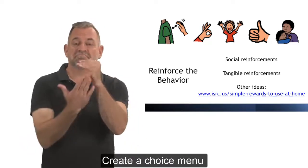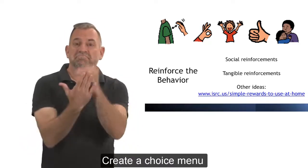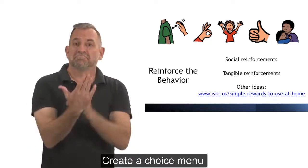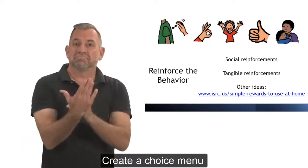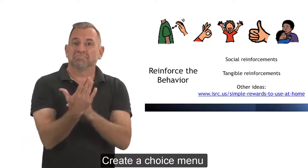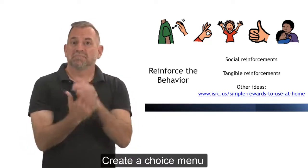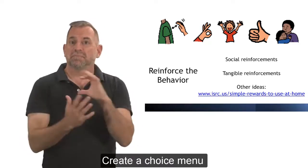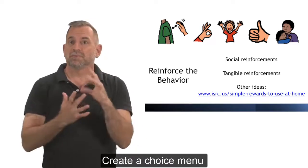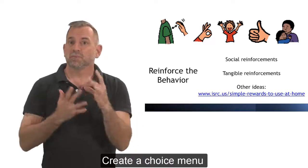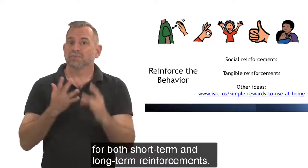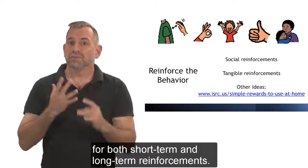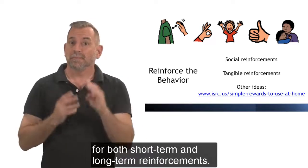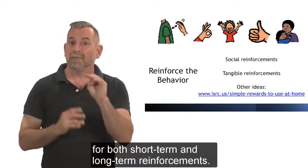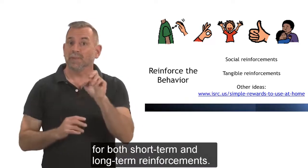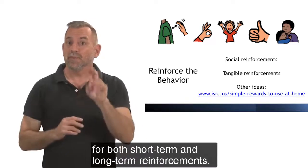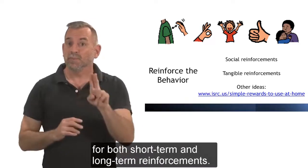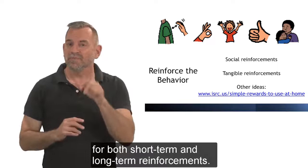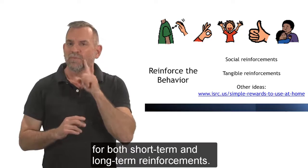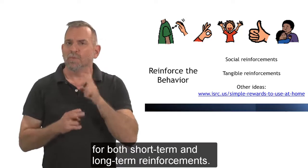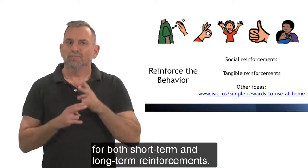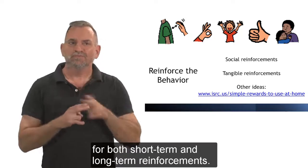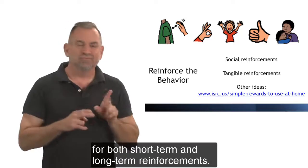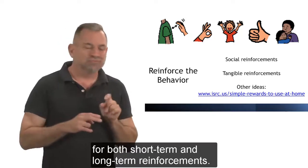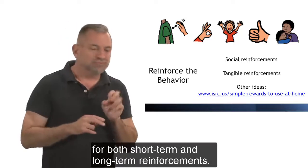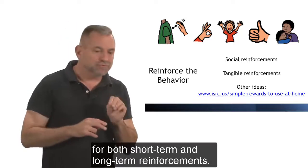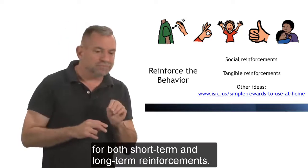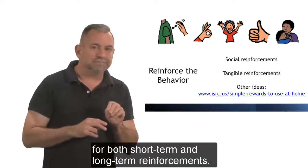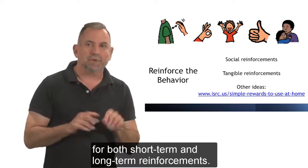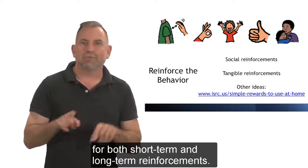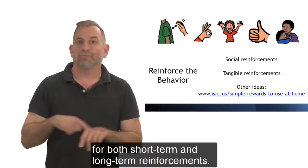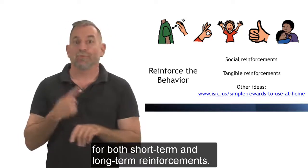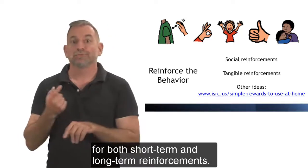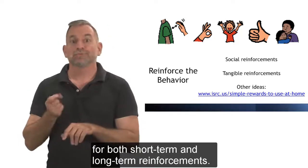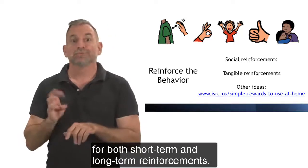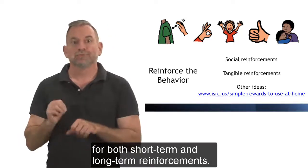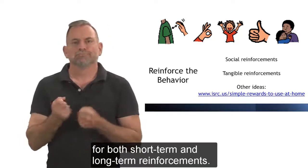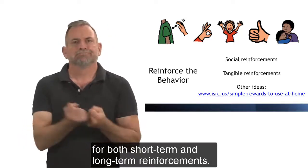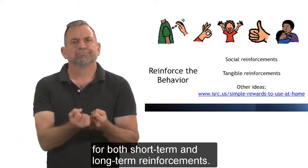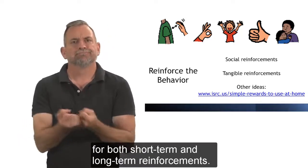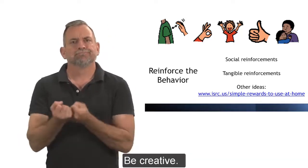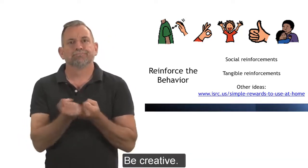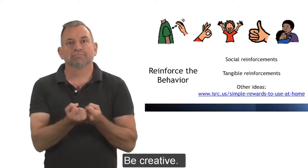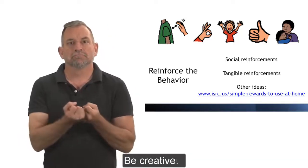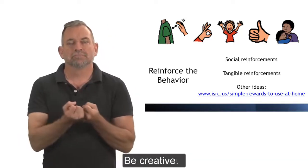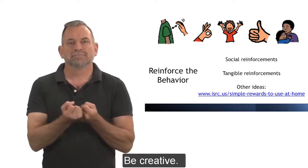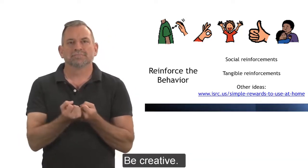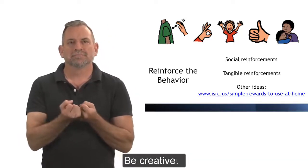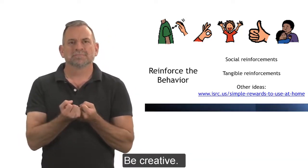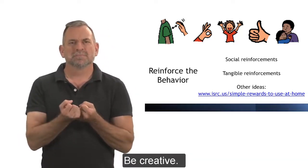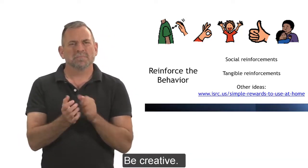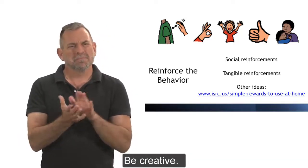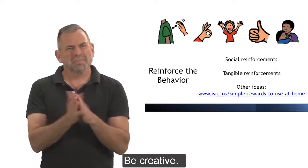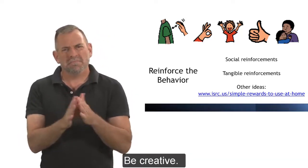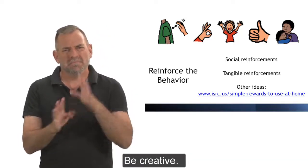Create a choice menu for both short-term and long-term reinforcements. Be